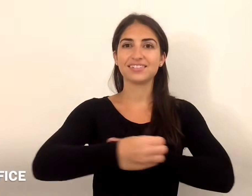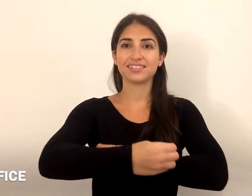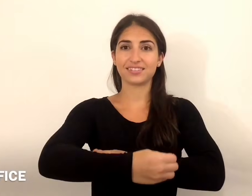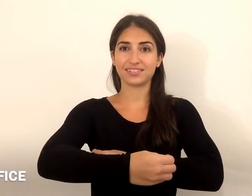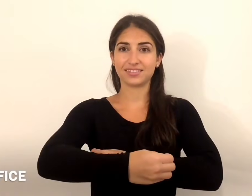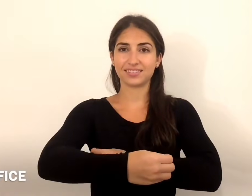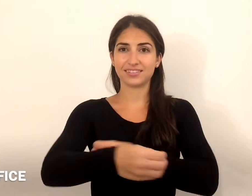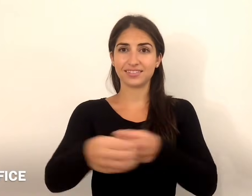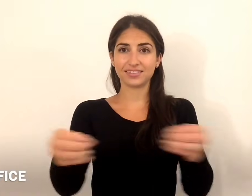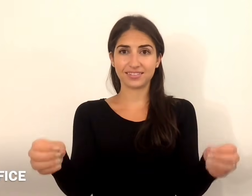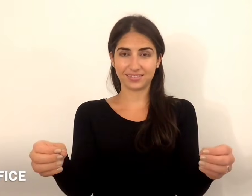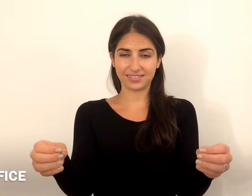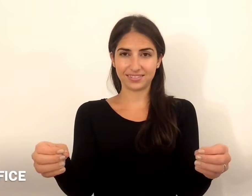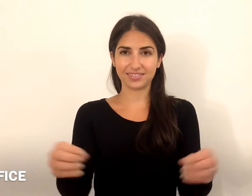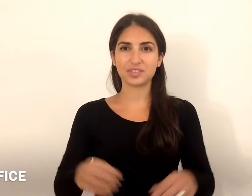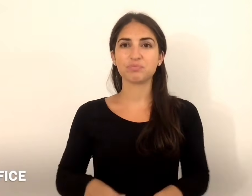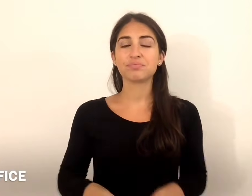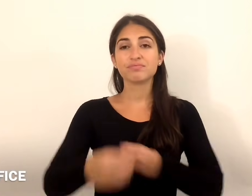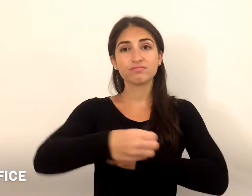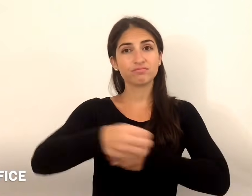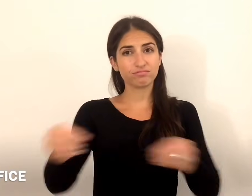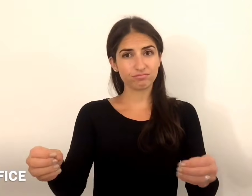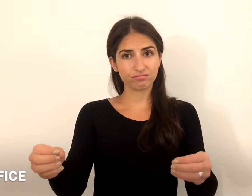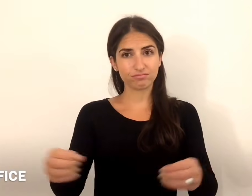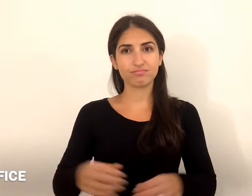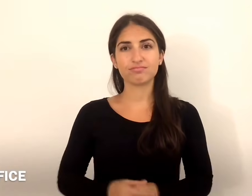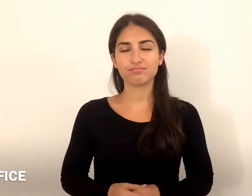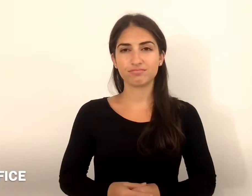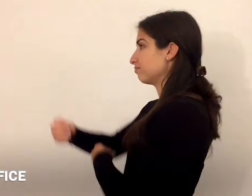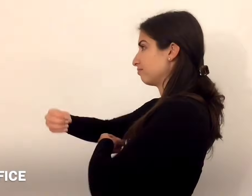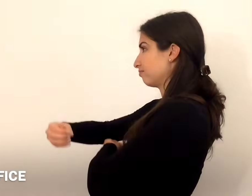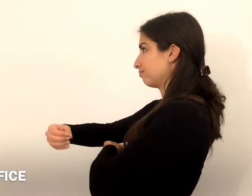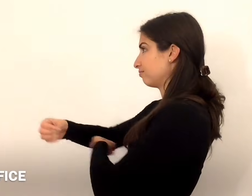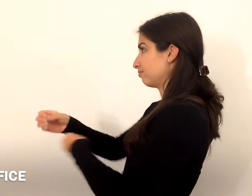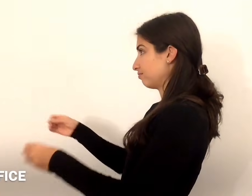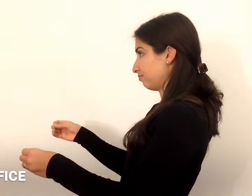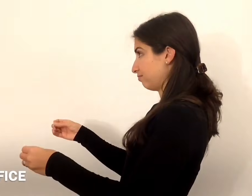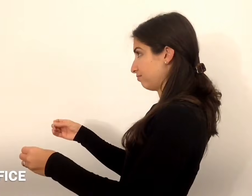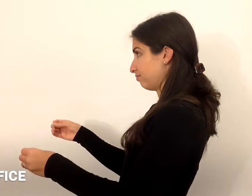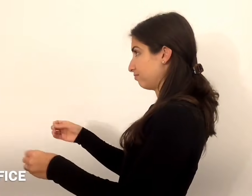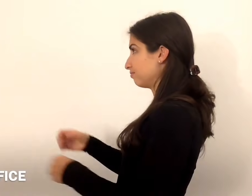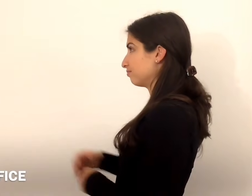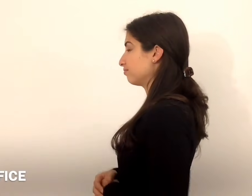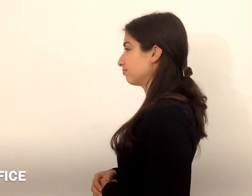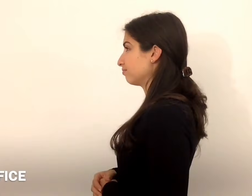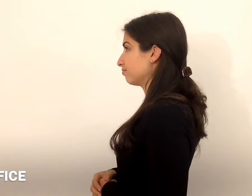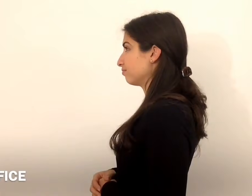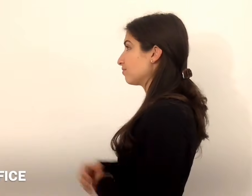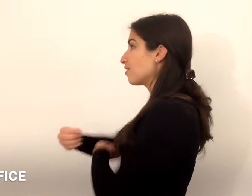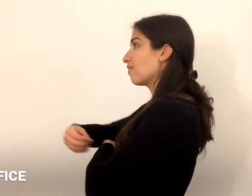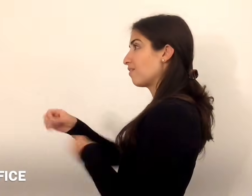It's the hand shape, office. That movement can be reversed too. Office.